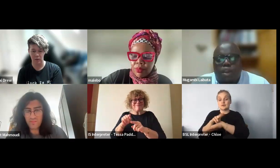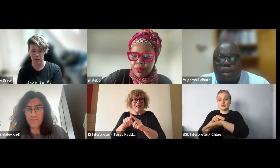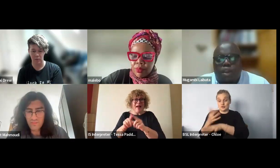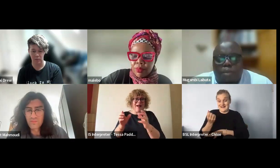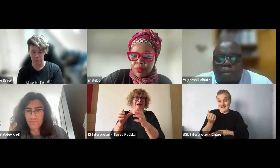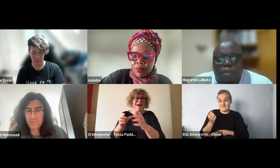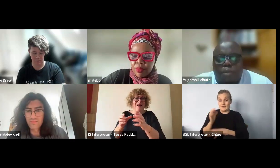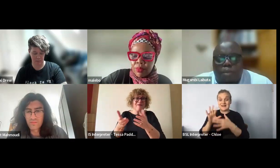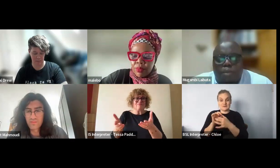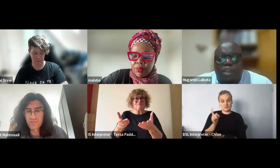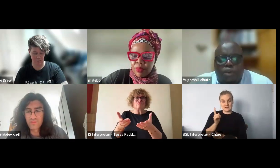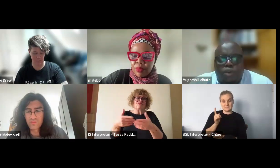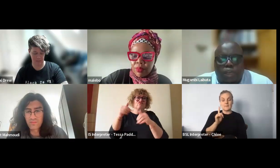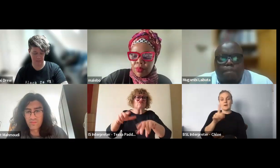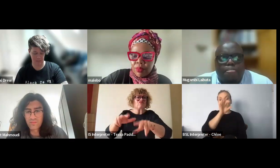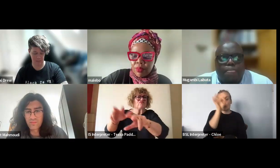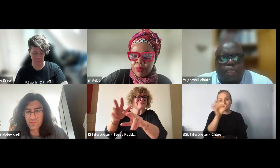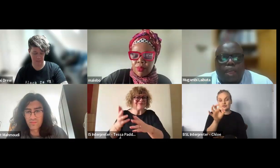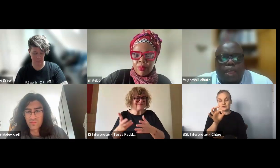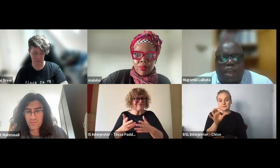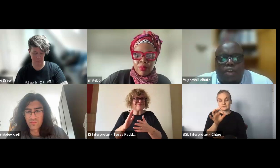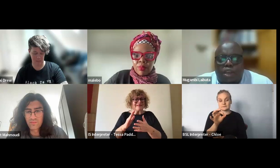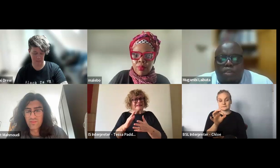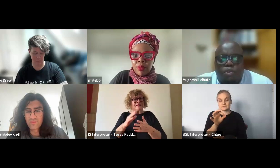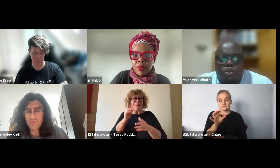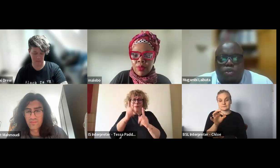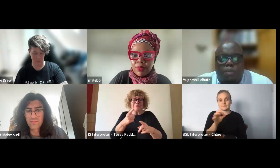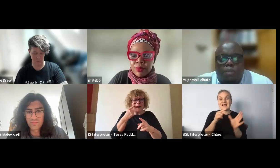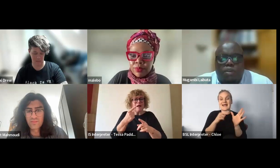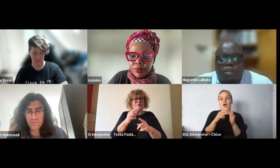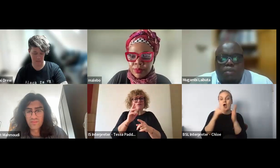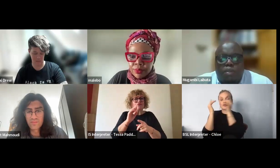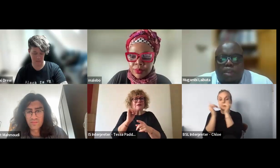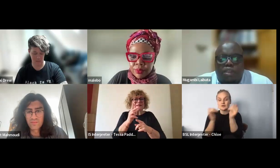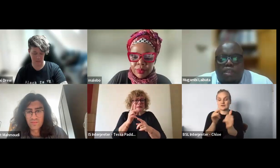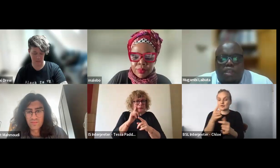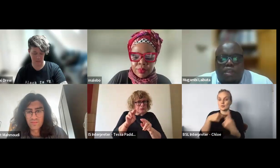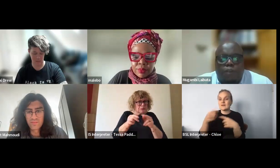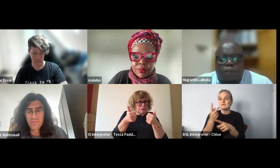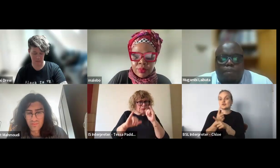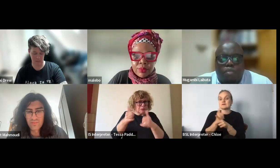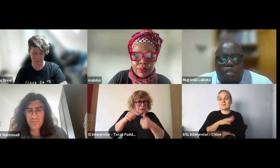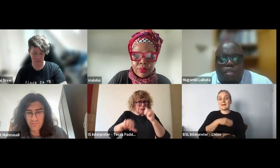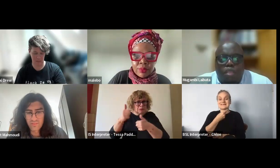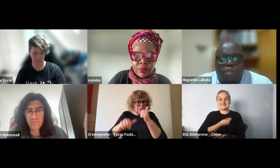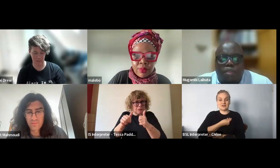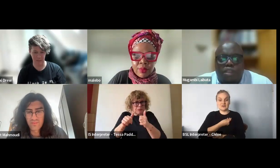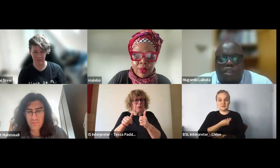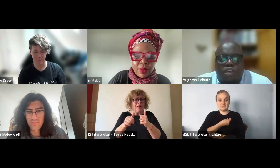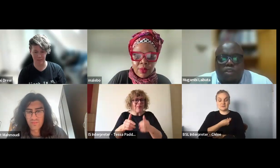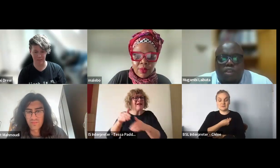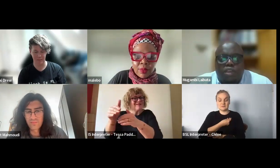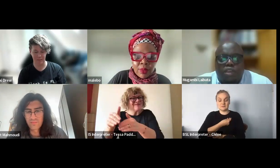relates to that. But my question basically is on AI regulation, because you talk about the Palestinian,